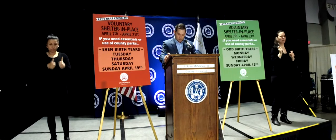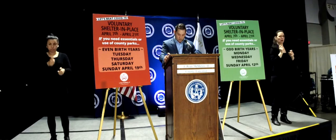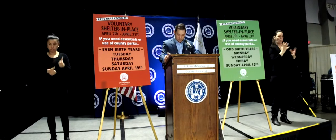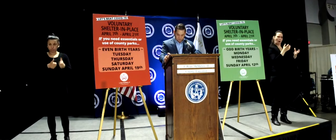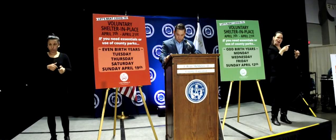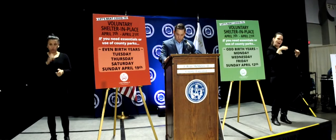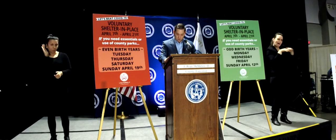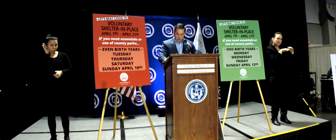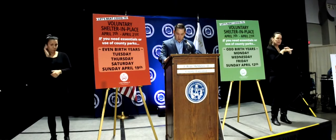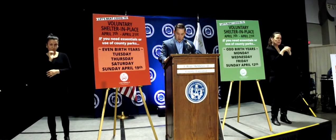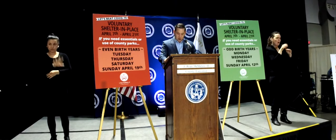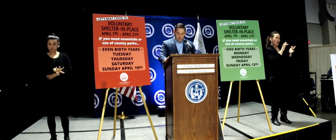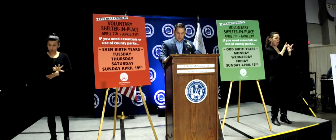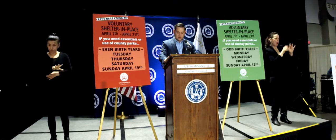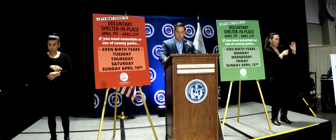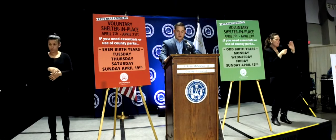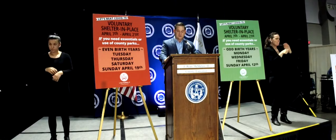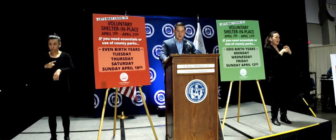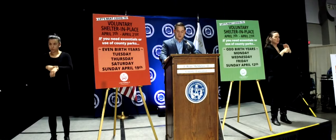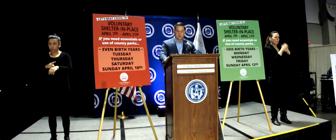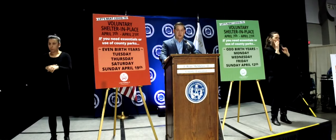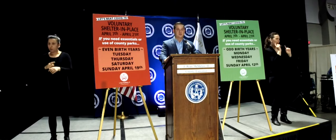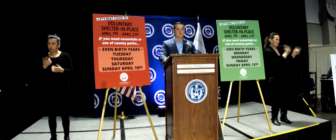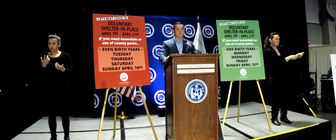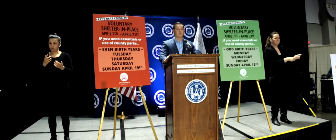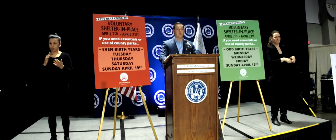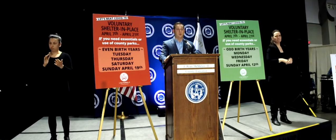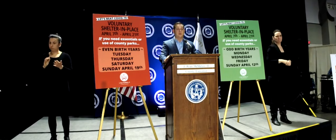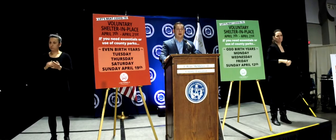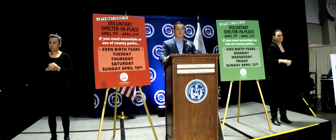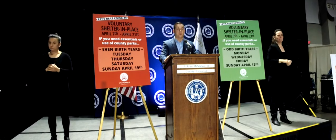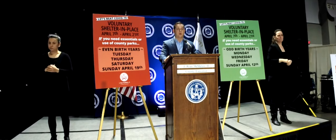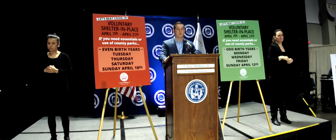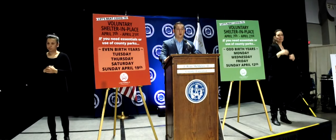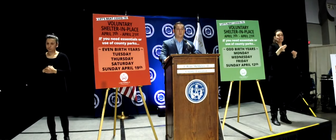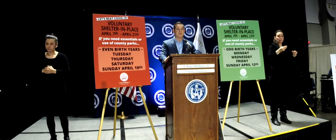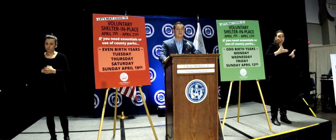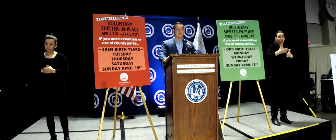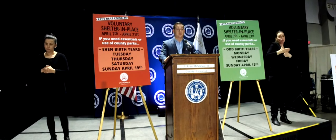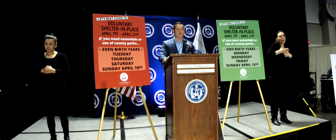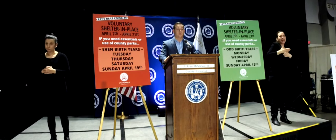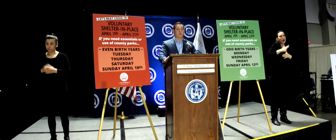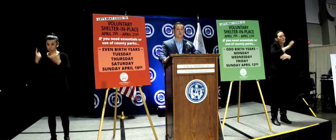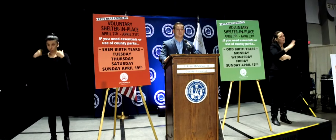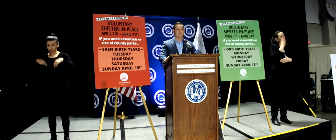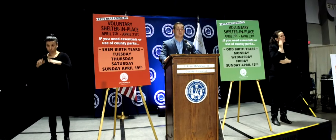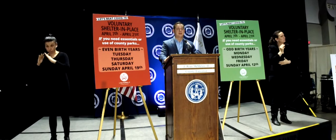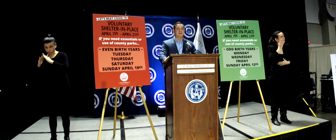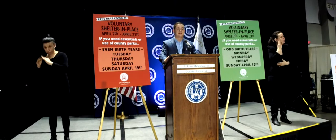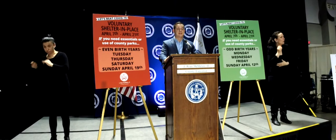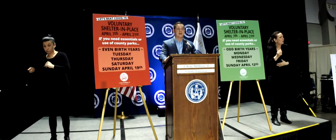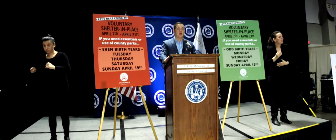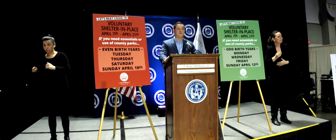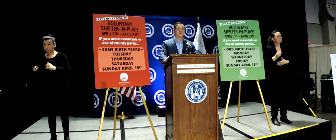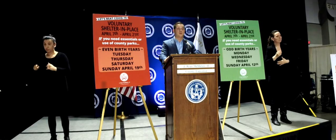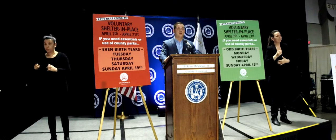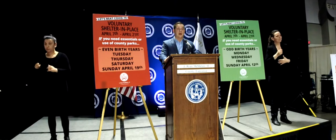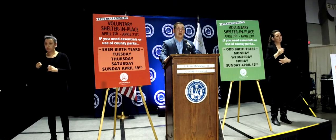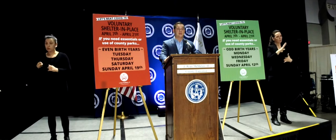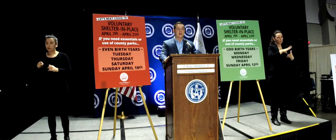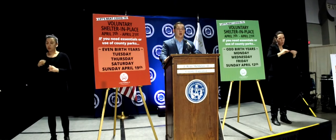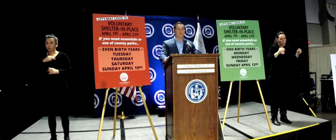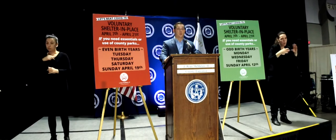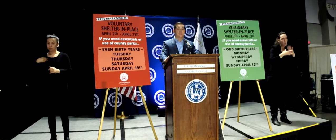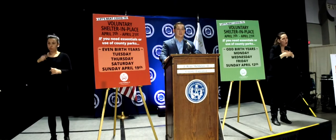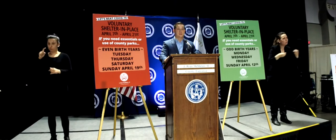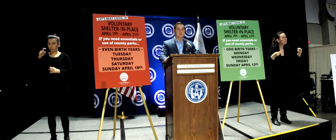through this for us. The end of this process hasn't changed. We, the health department, Dr. Gupta and her team, need to sign off